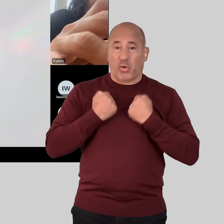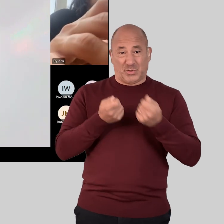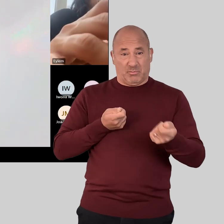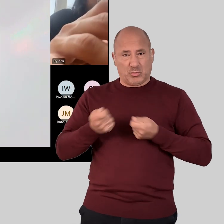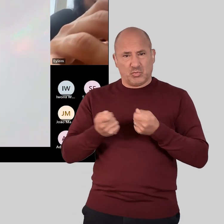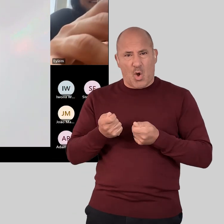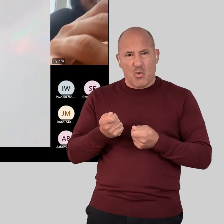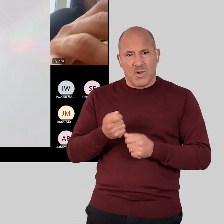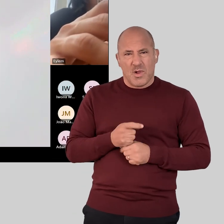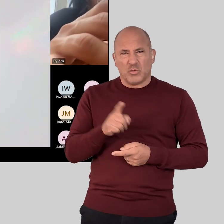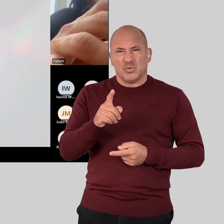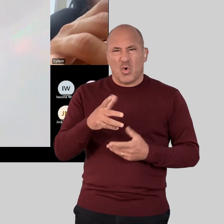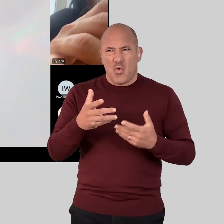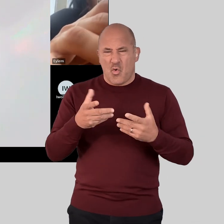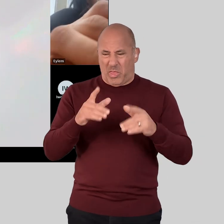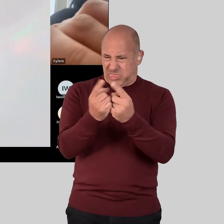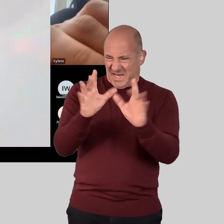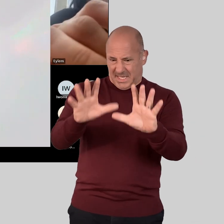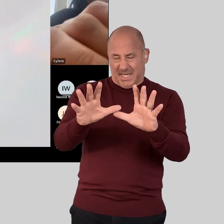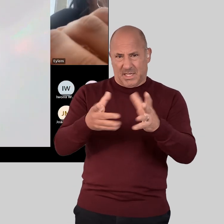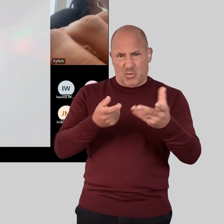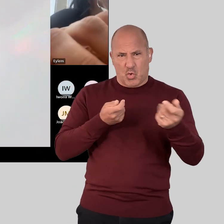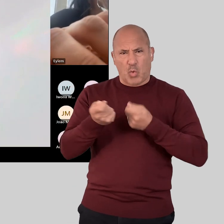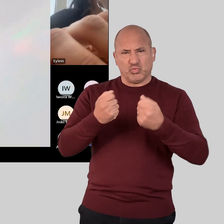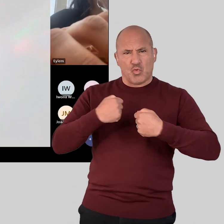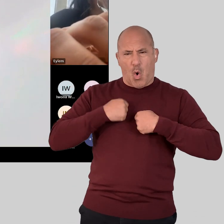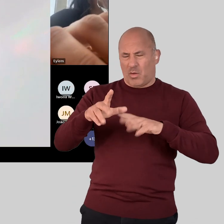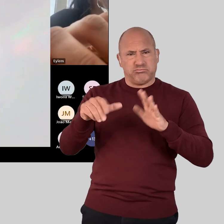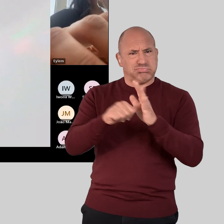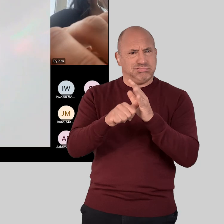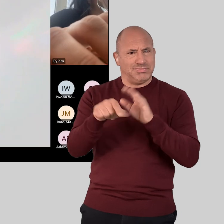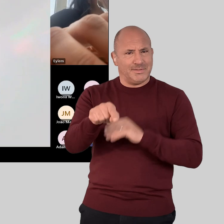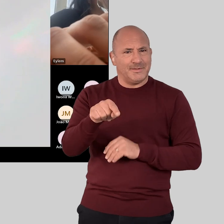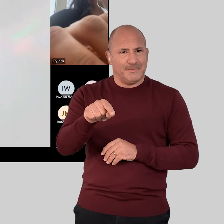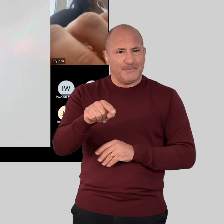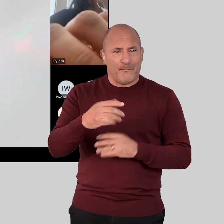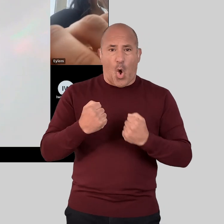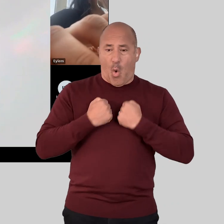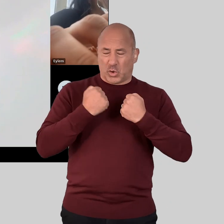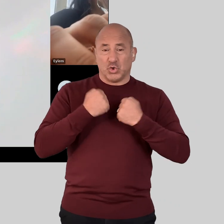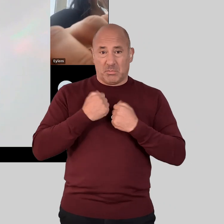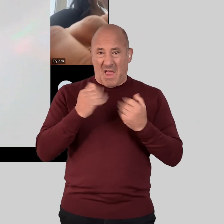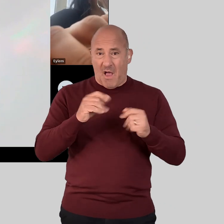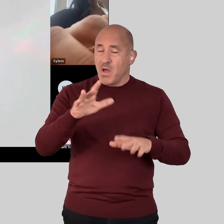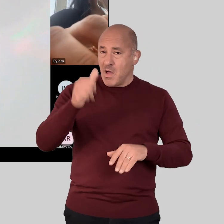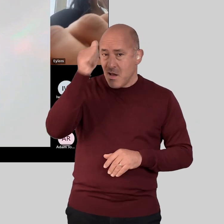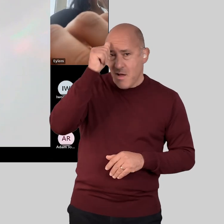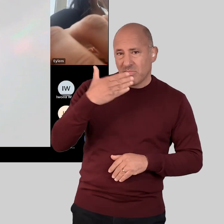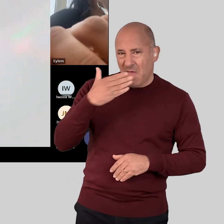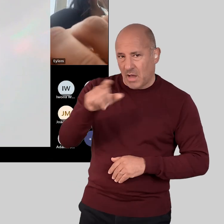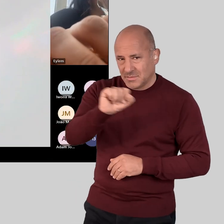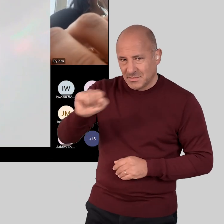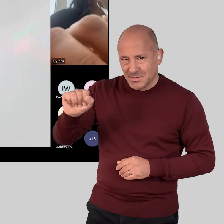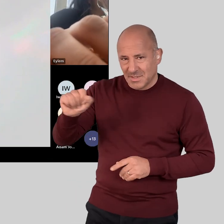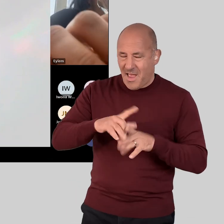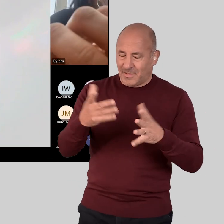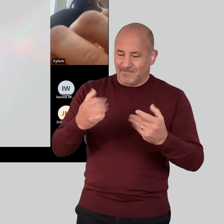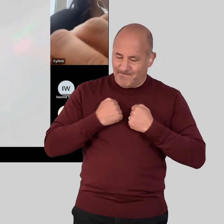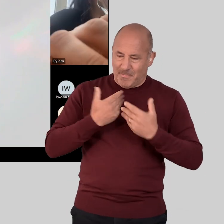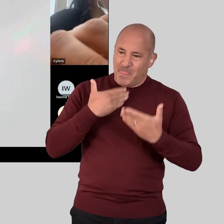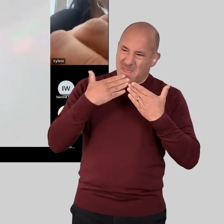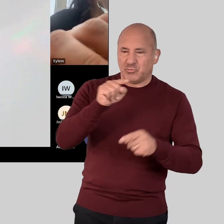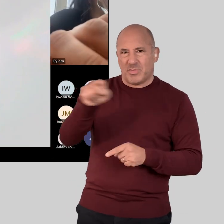Also under direct and indirect control, ownership as control, and also the difficulties of control of the